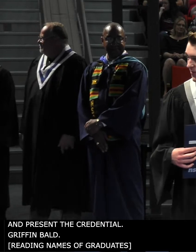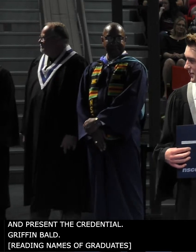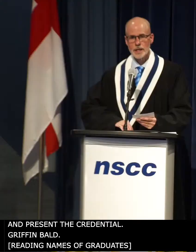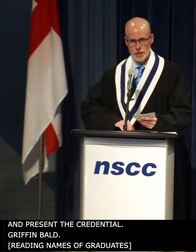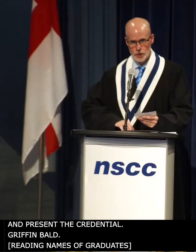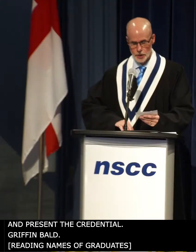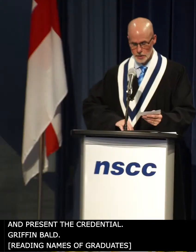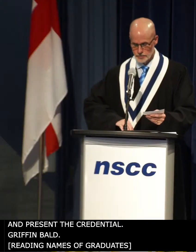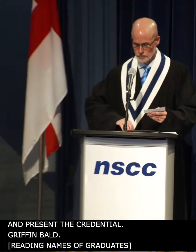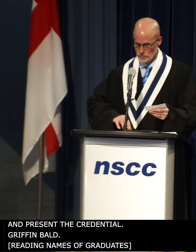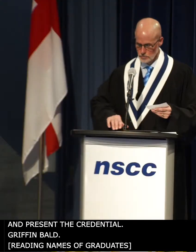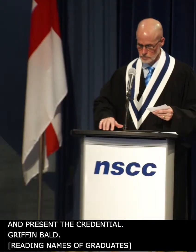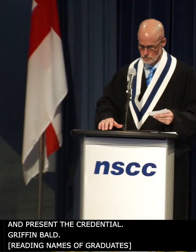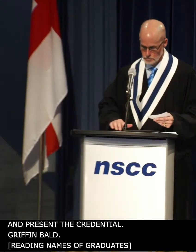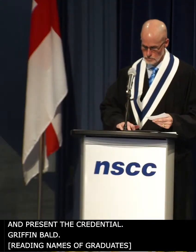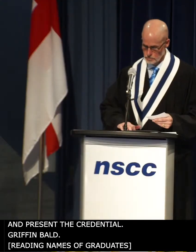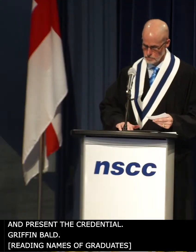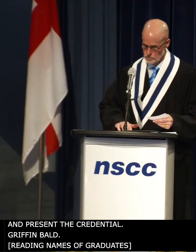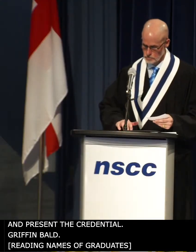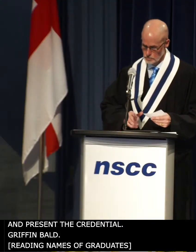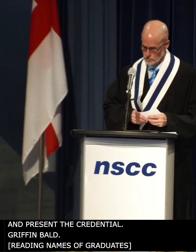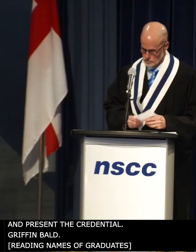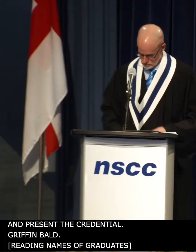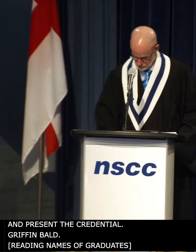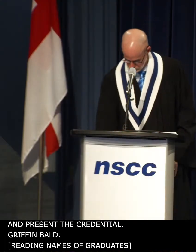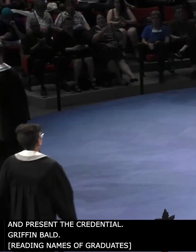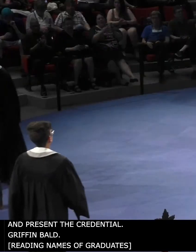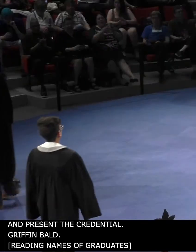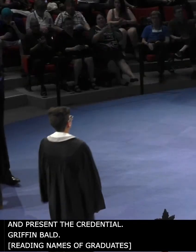Dyson Ledier.